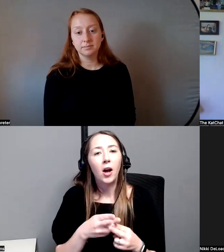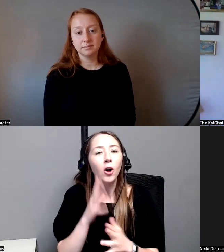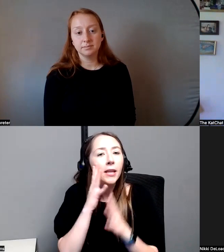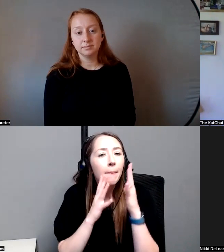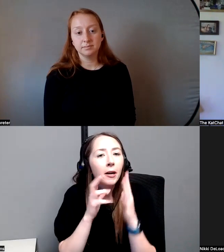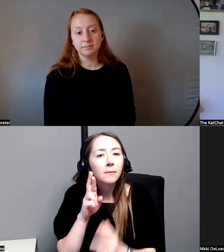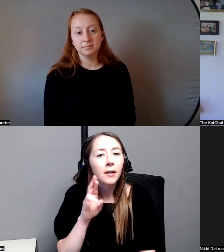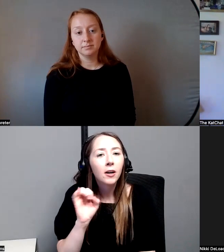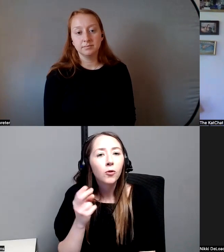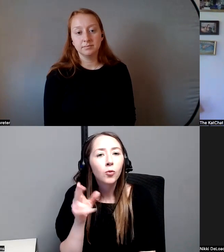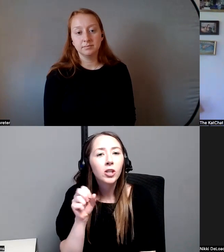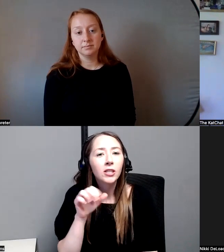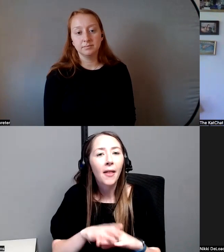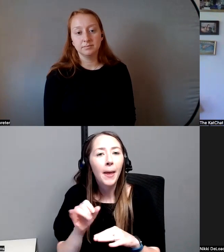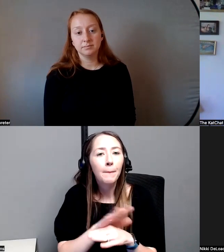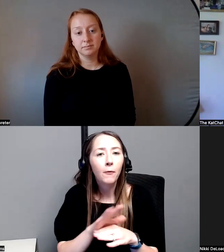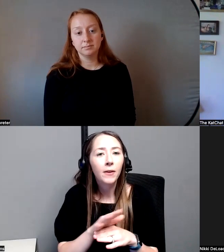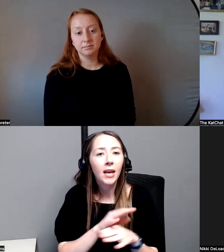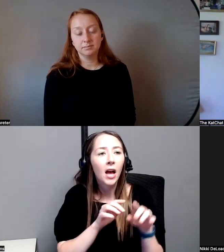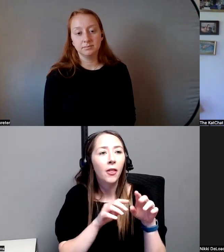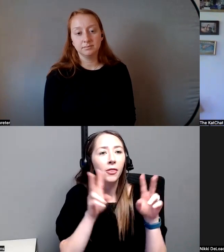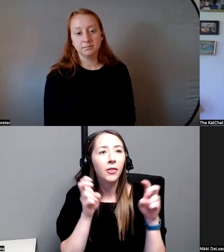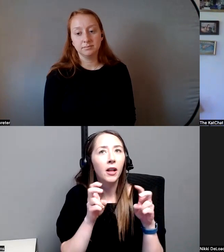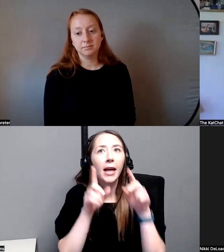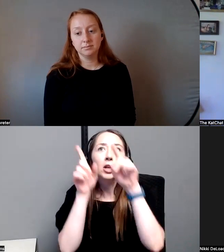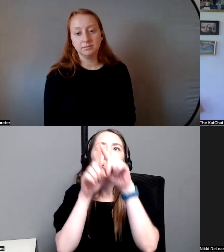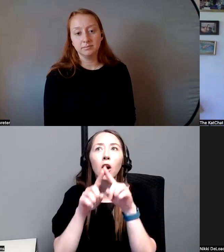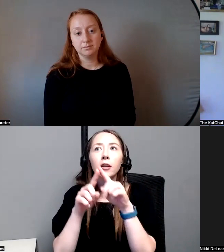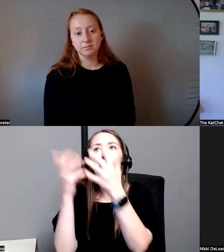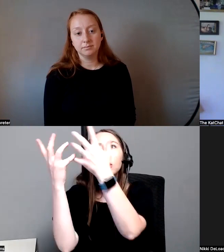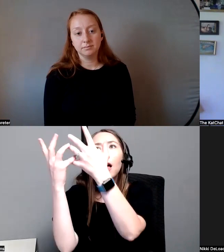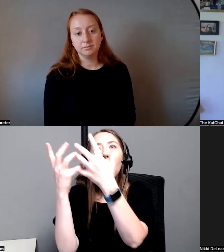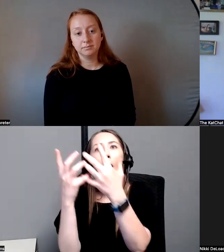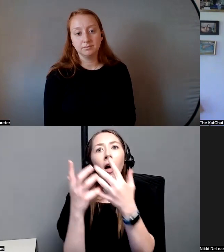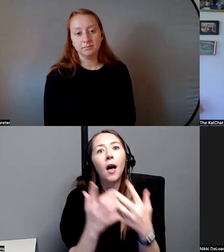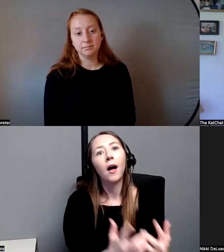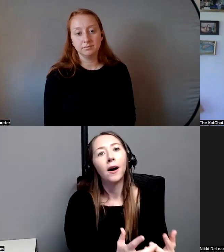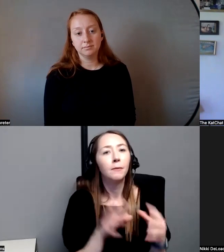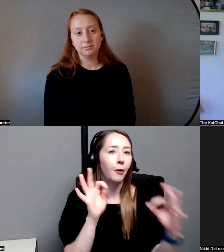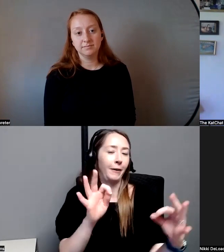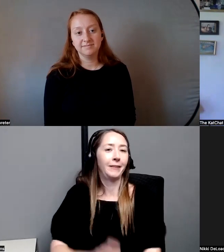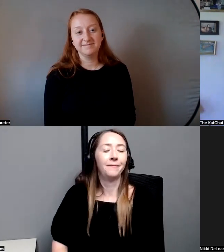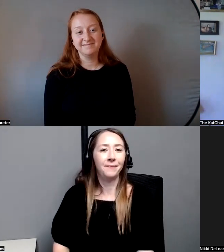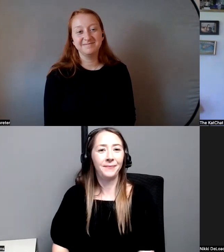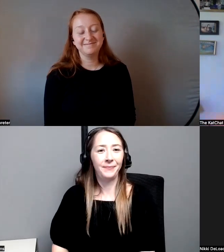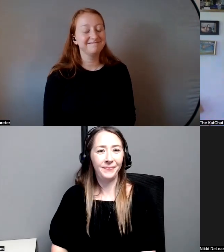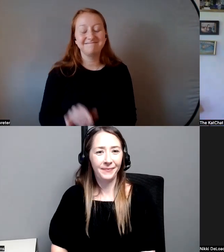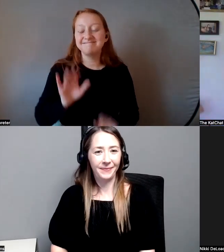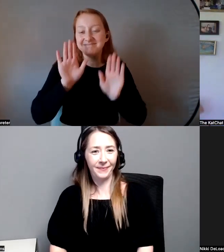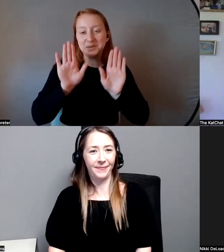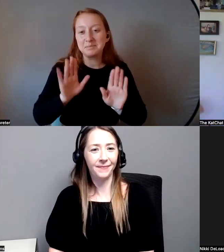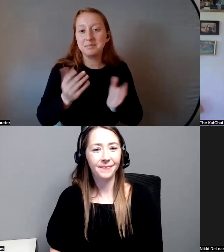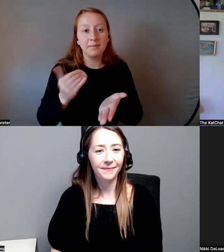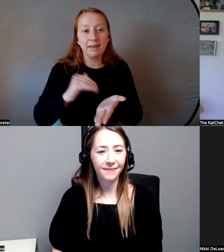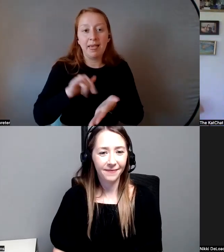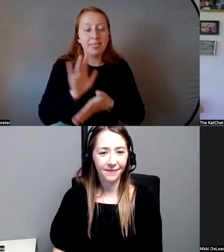of riches on that movie, because the stars just aligned in such a perfect way. That's awesome. Again, it was a